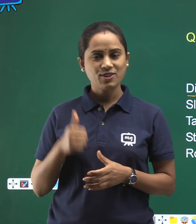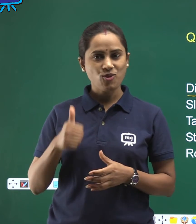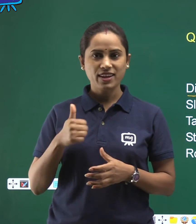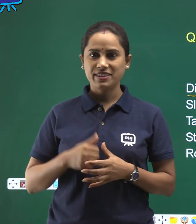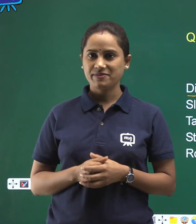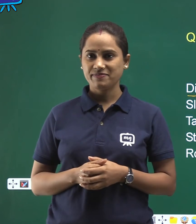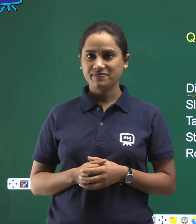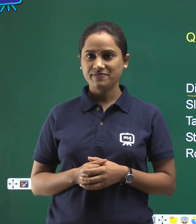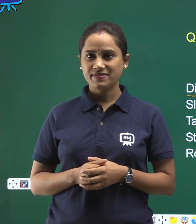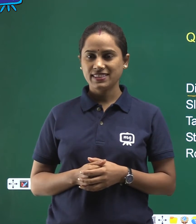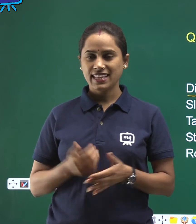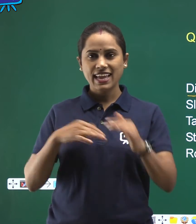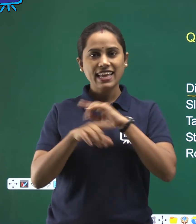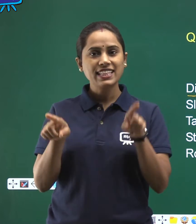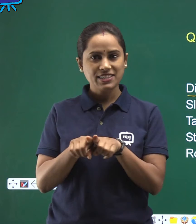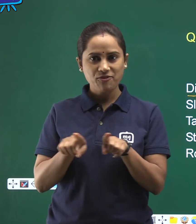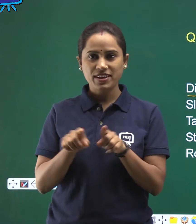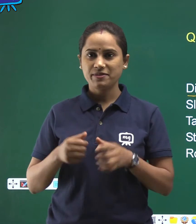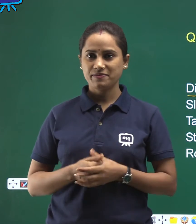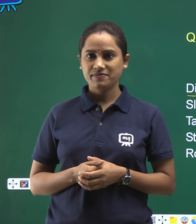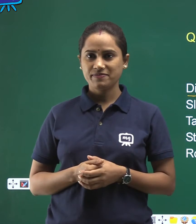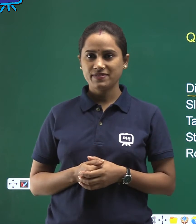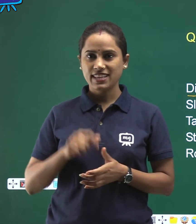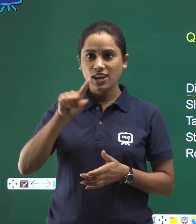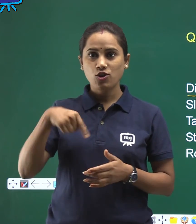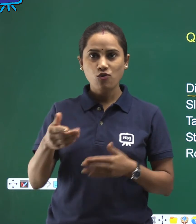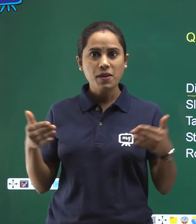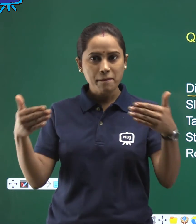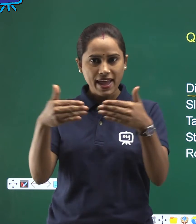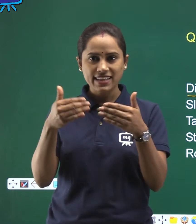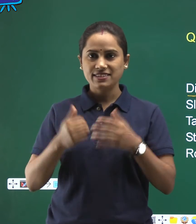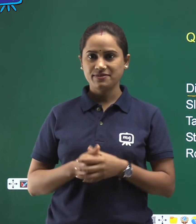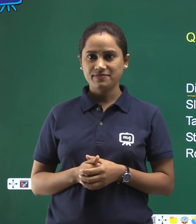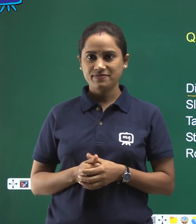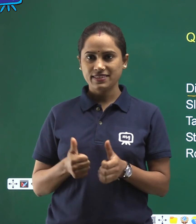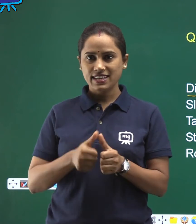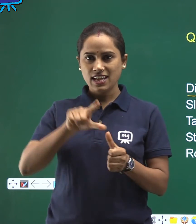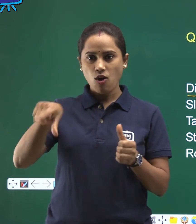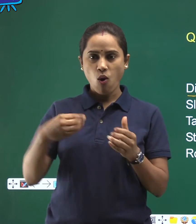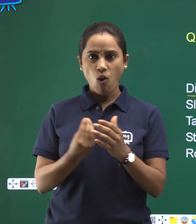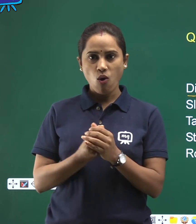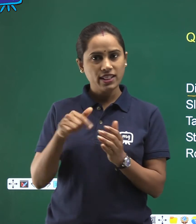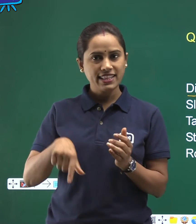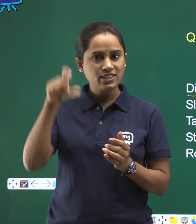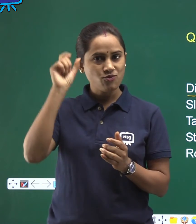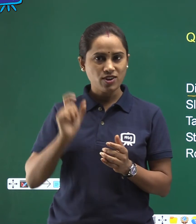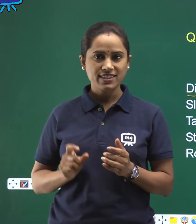Okay? In the same way, you will match all these words